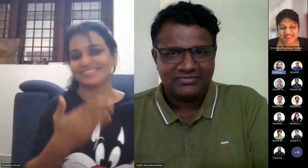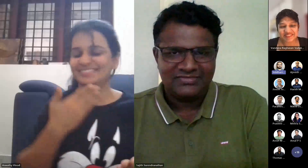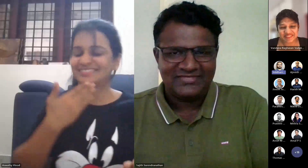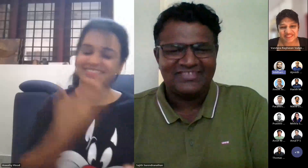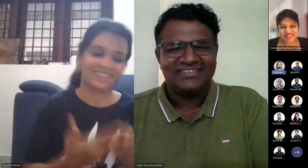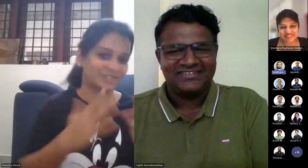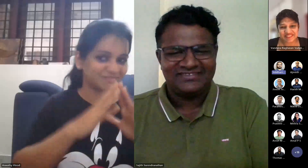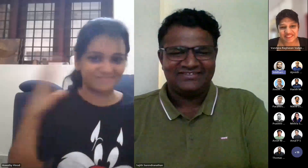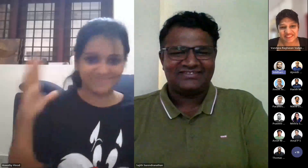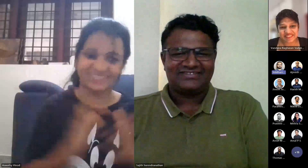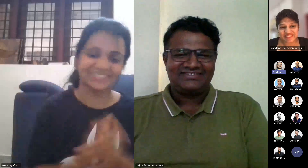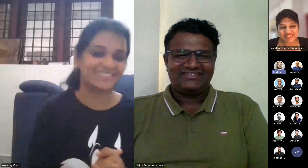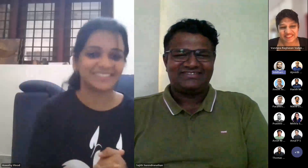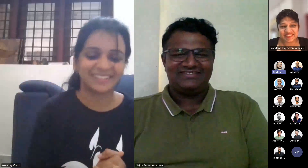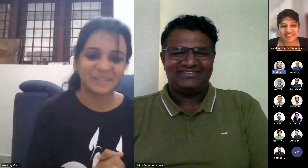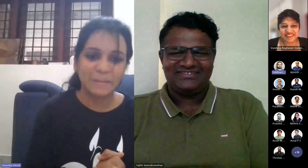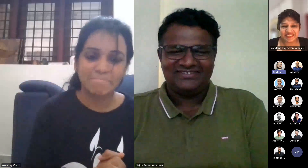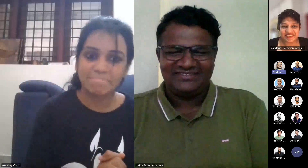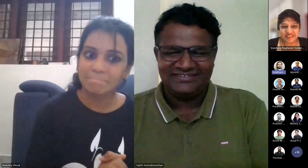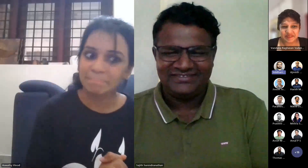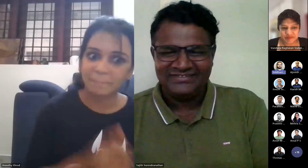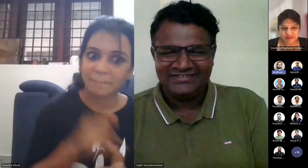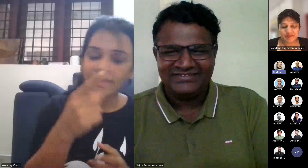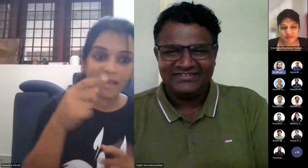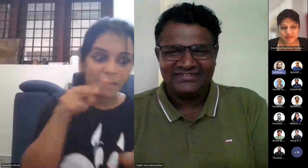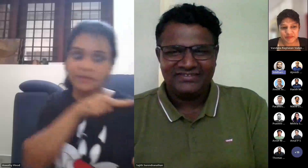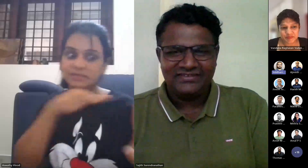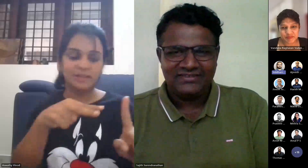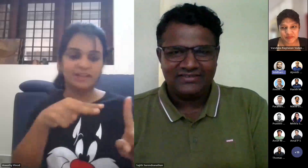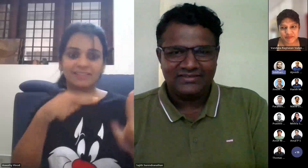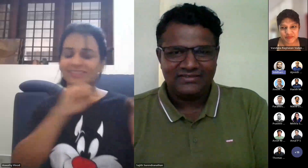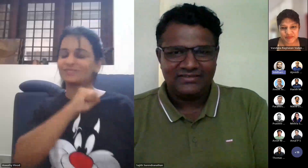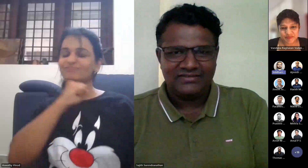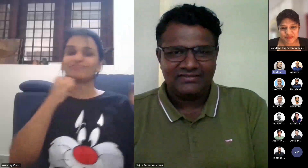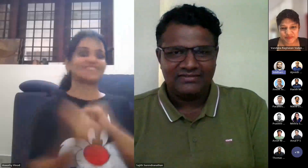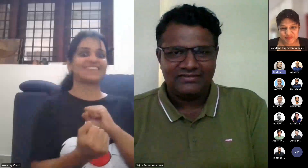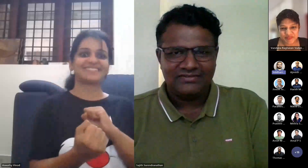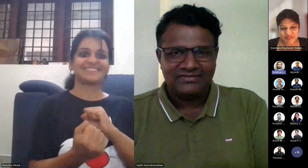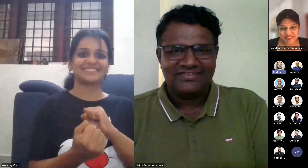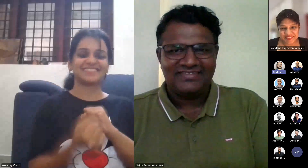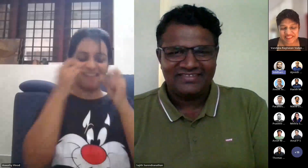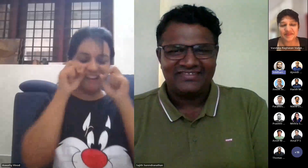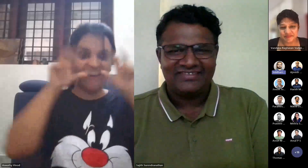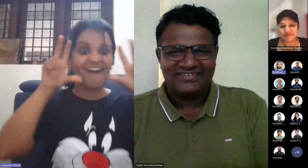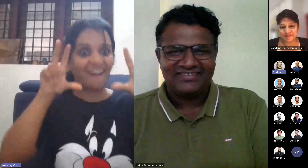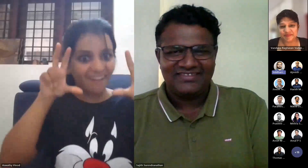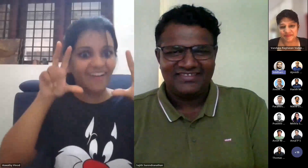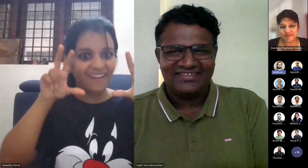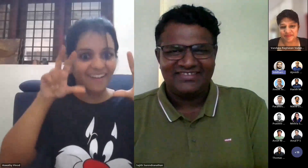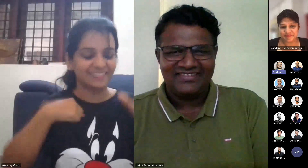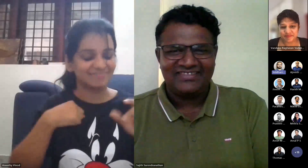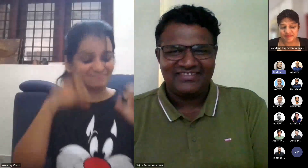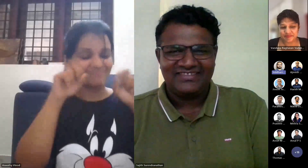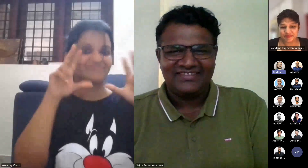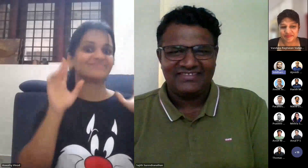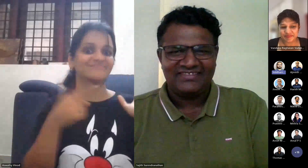just like, it gave us different perspective, and I mean, it's a eye opener for me also. I don't even